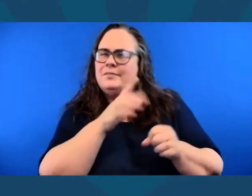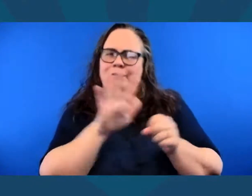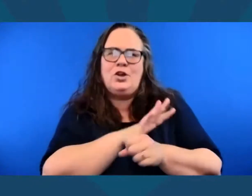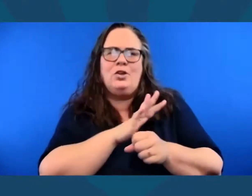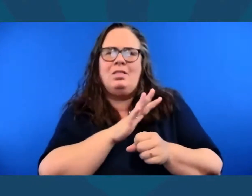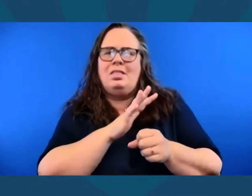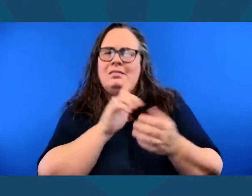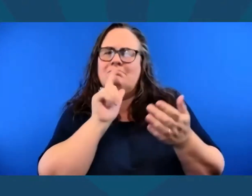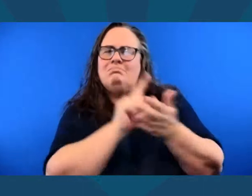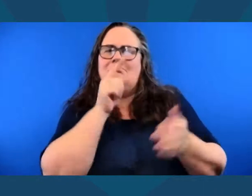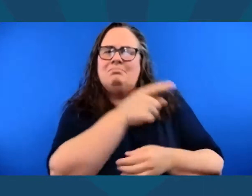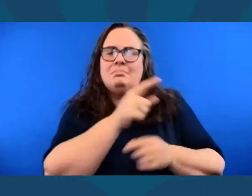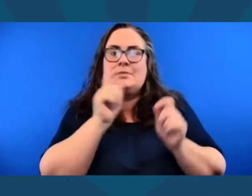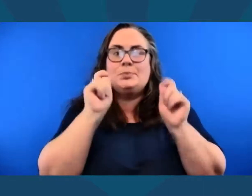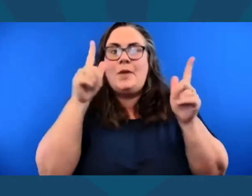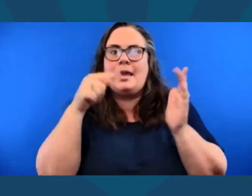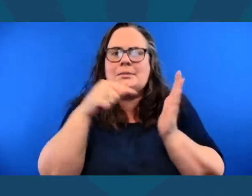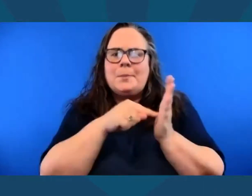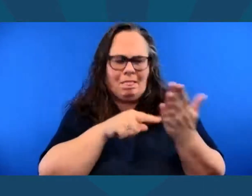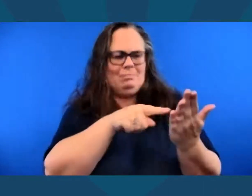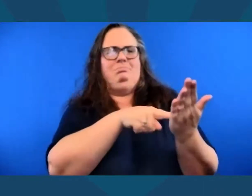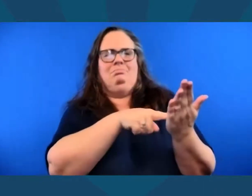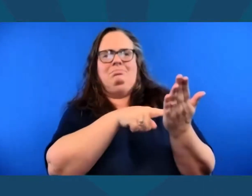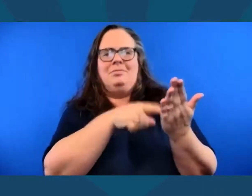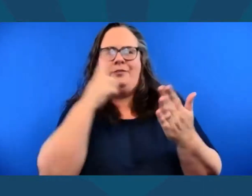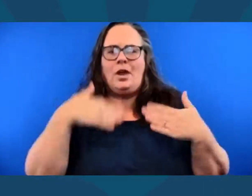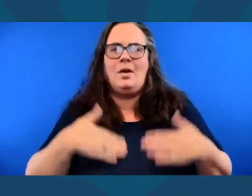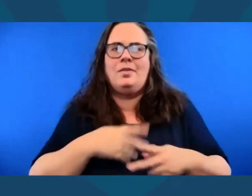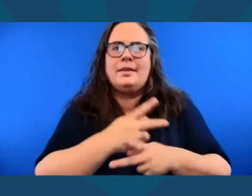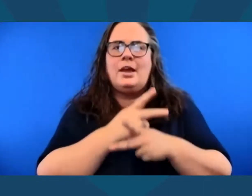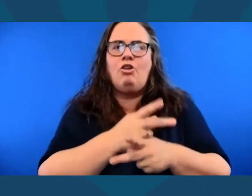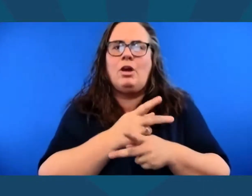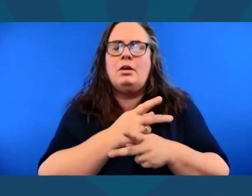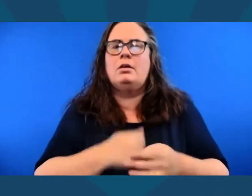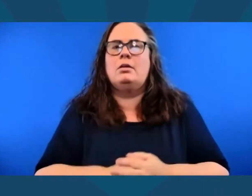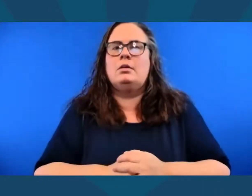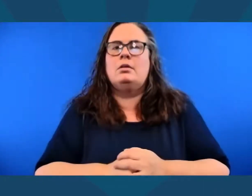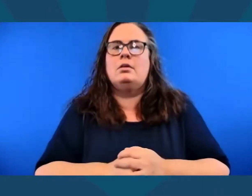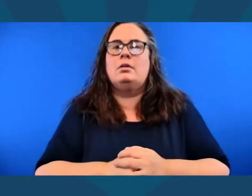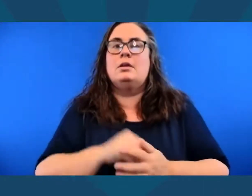She will fight for complete prohibition of healthcare surprise billing.